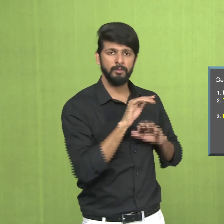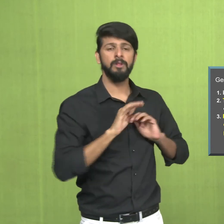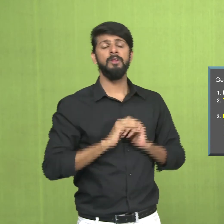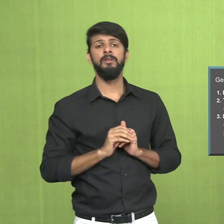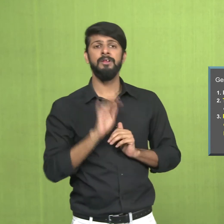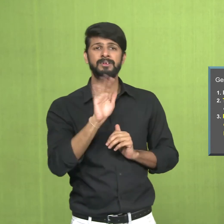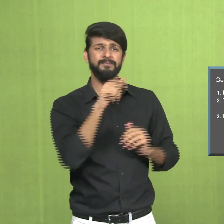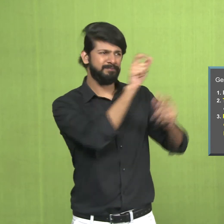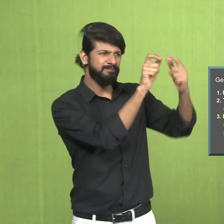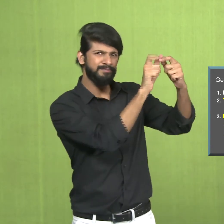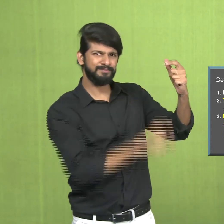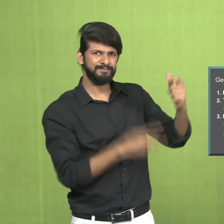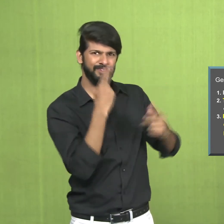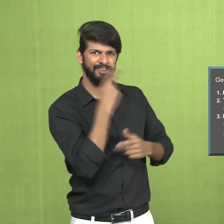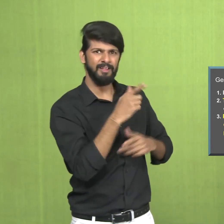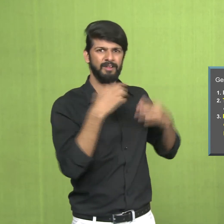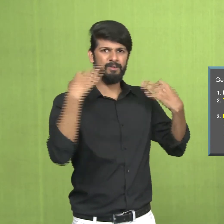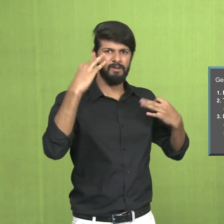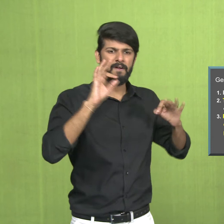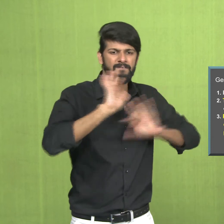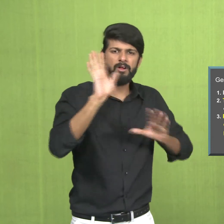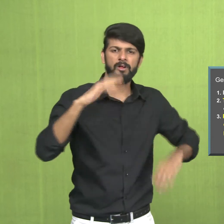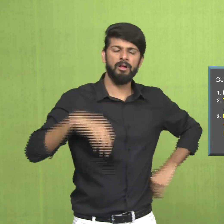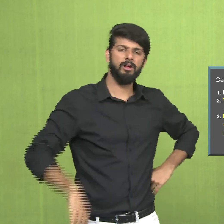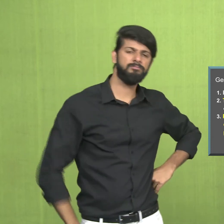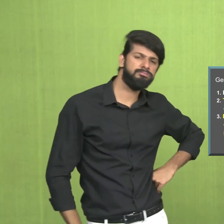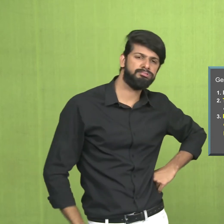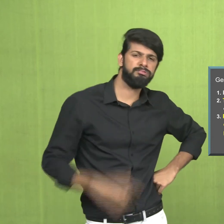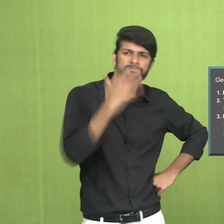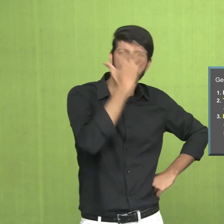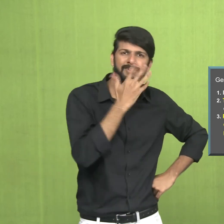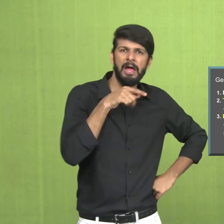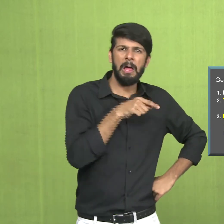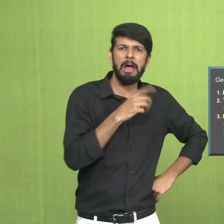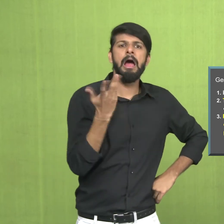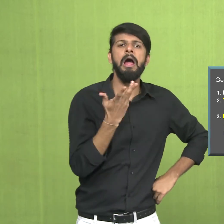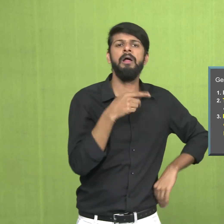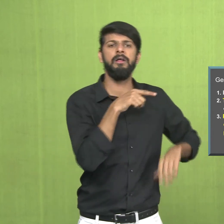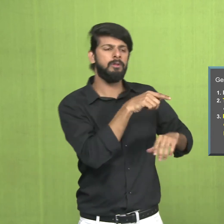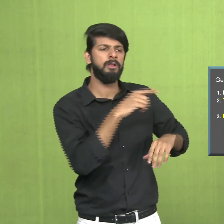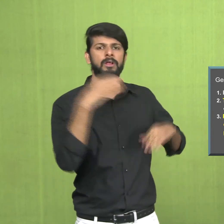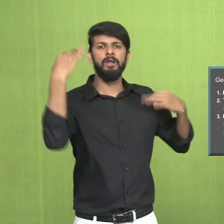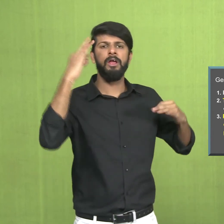The posture of the dancing girl suggests that she has perhaps taken a break during a dancing session,